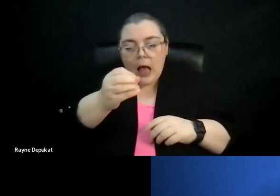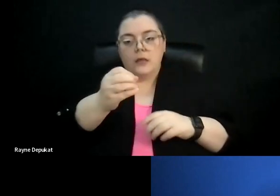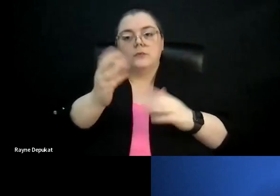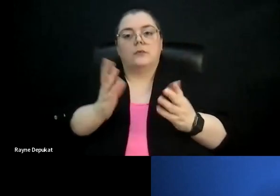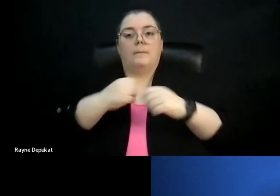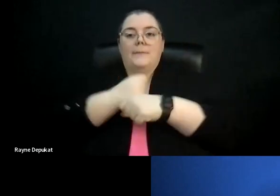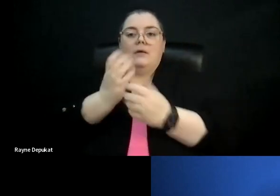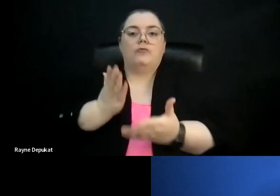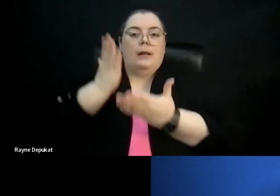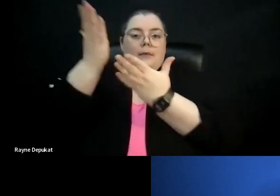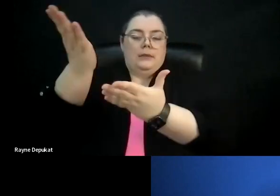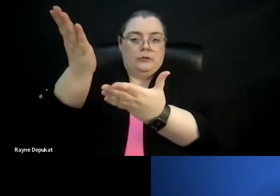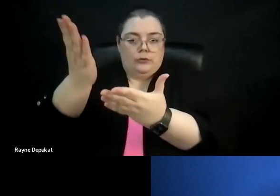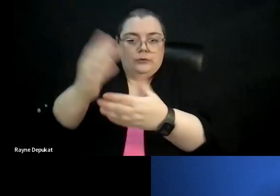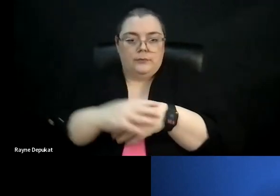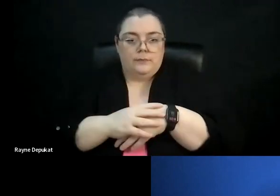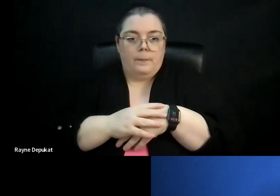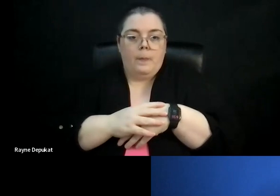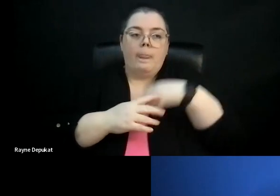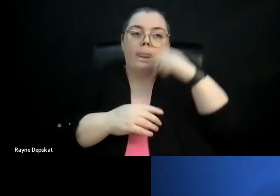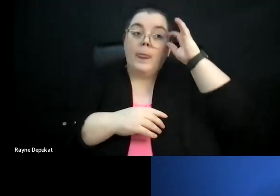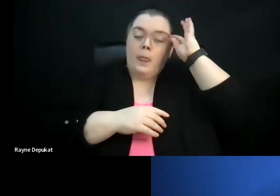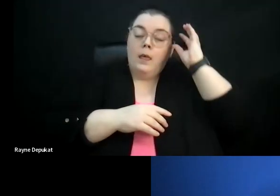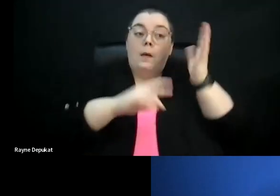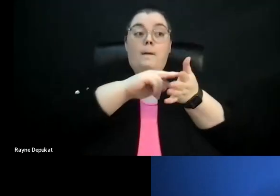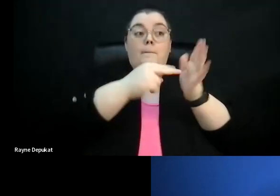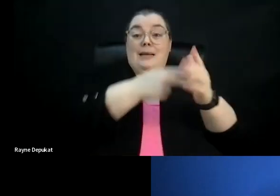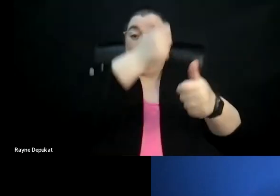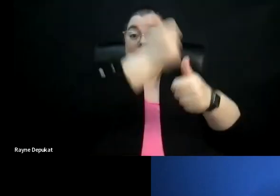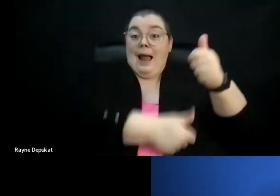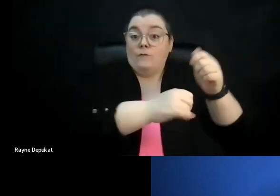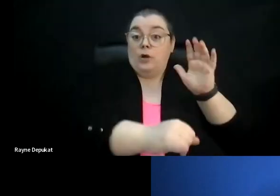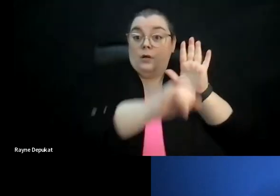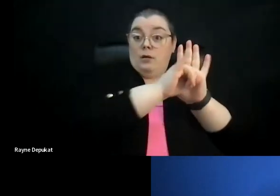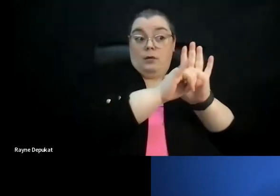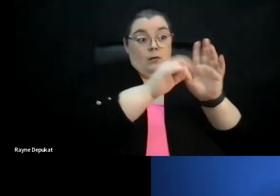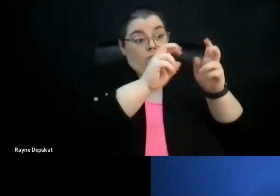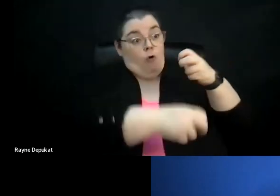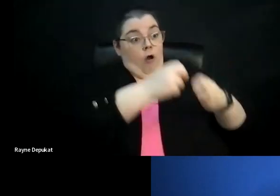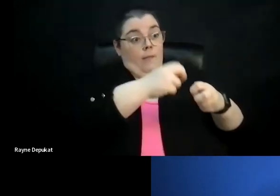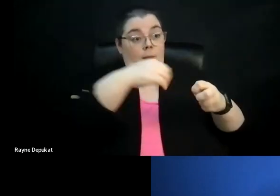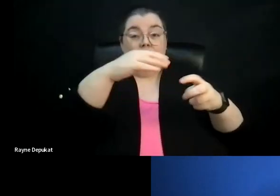including the identifying issues and the identifying factors, and then making a recommendation.